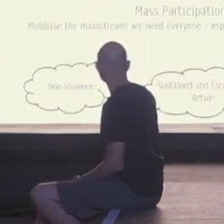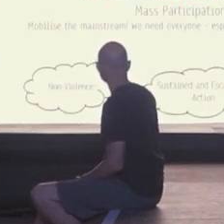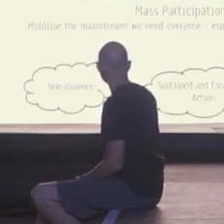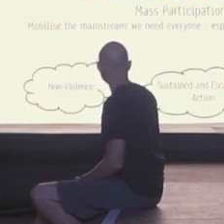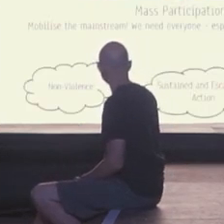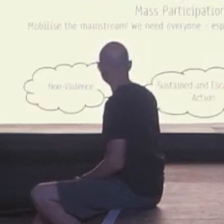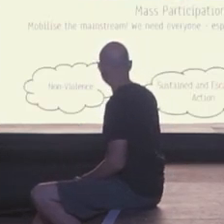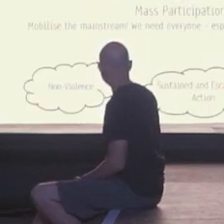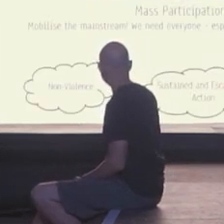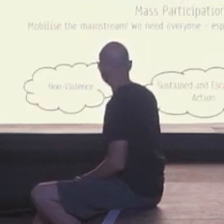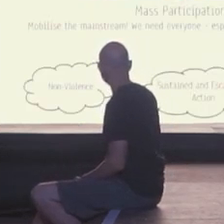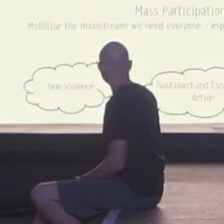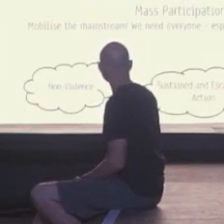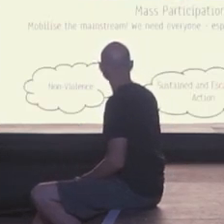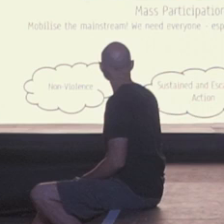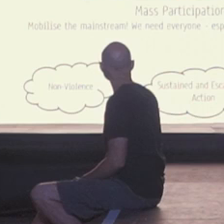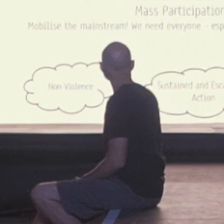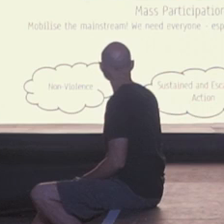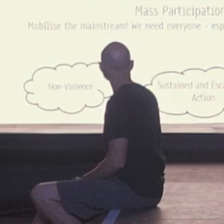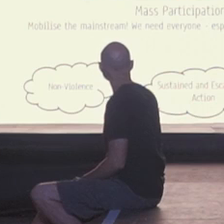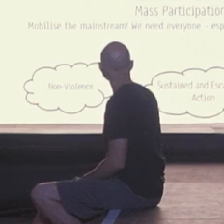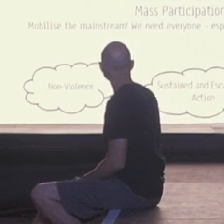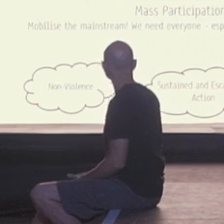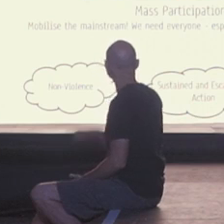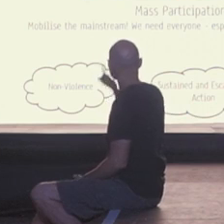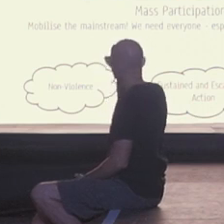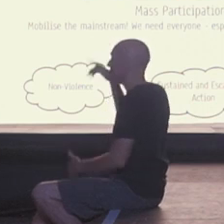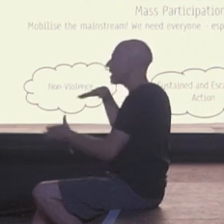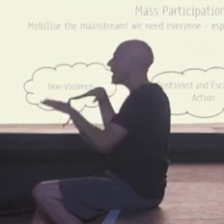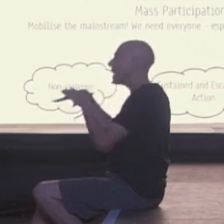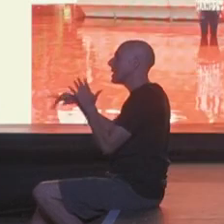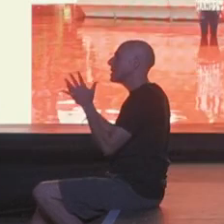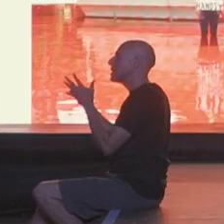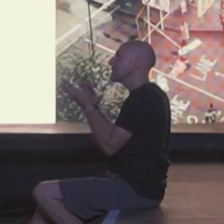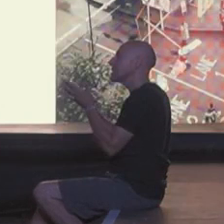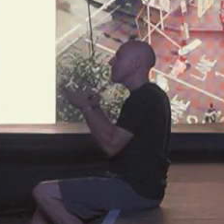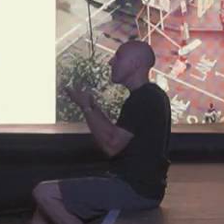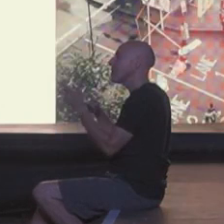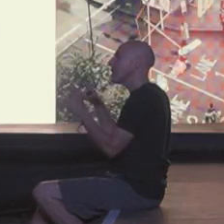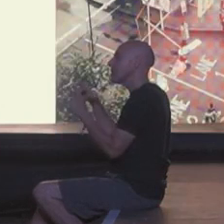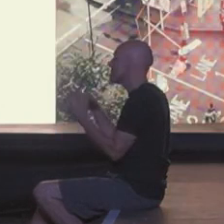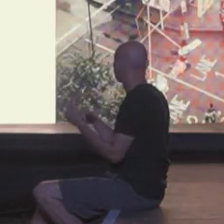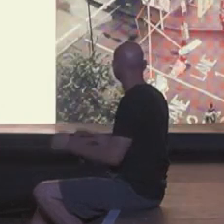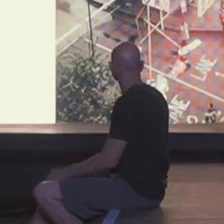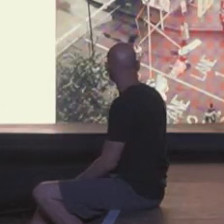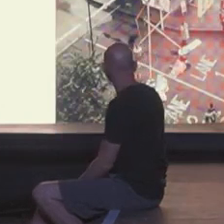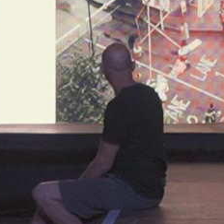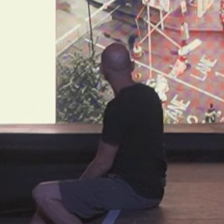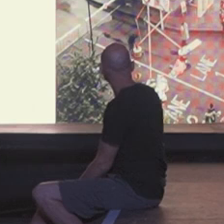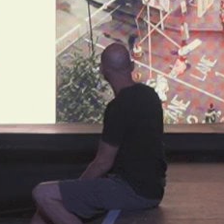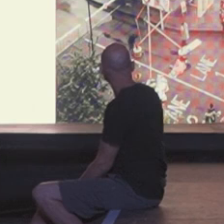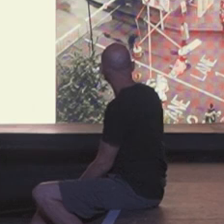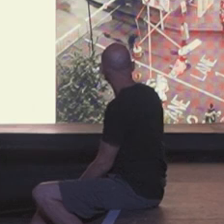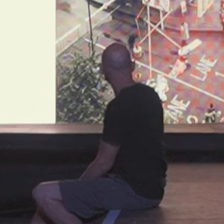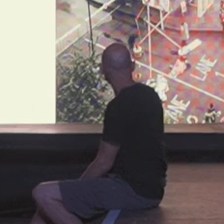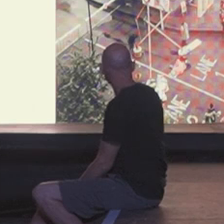Yeah, this is an action from Smithfield. I'll just keep going. And in terms of examples, this is our first